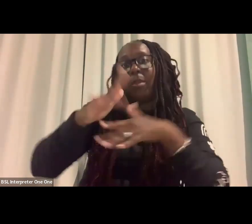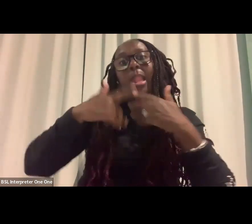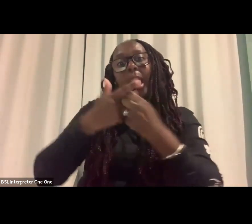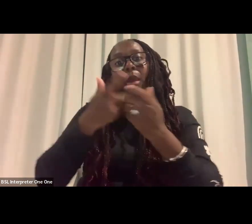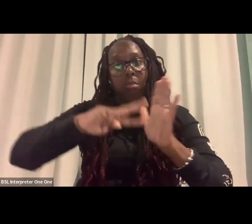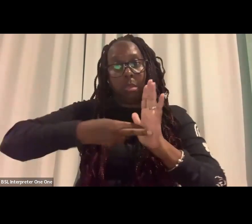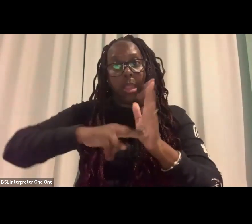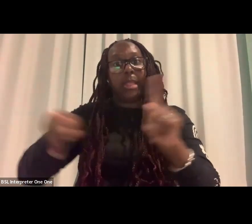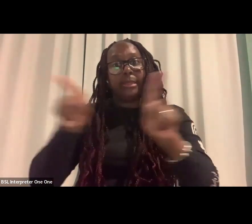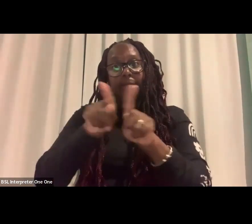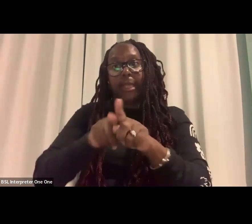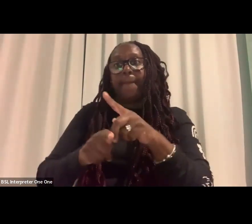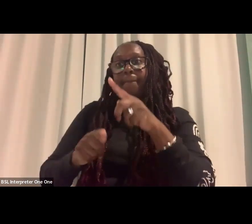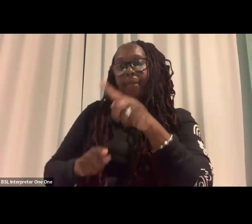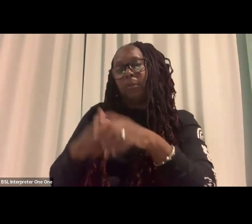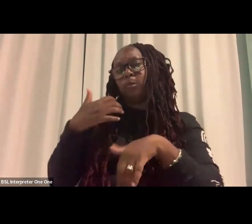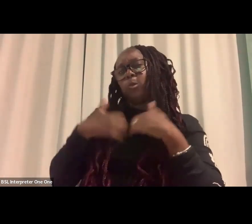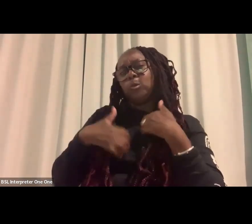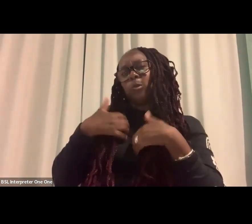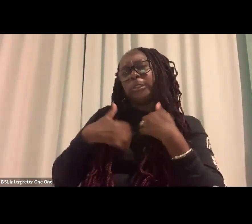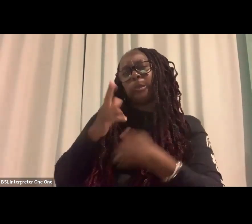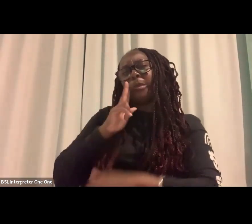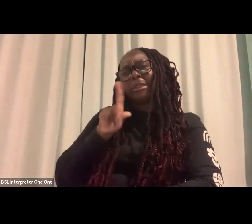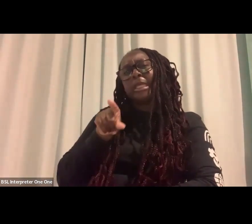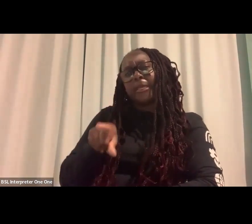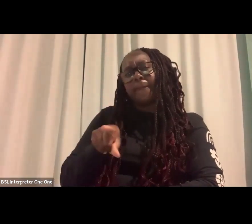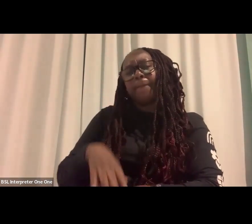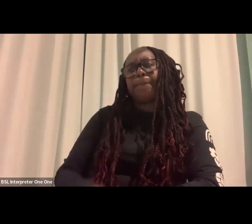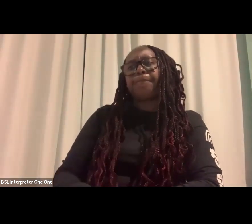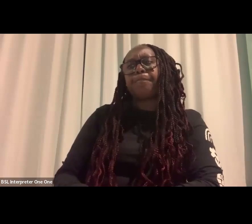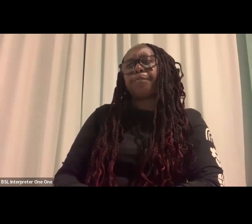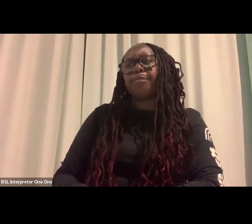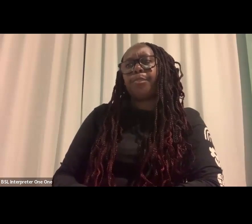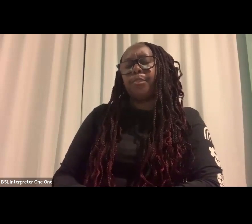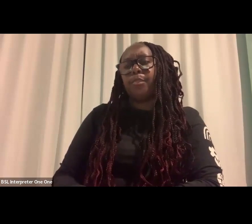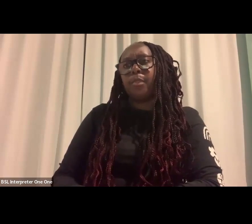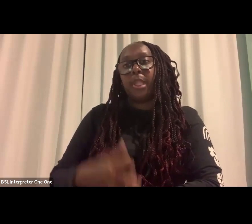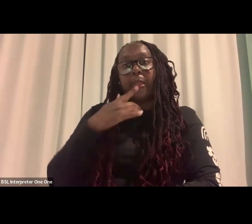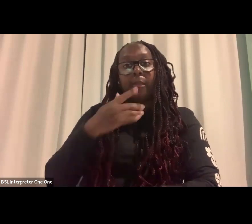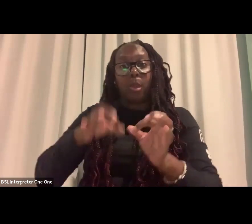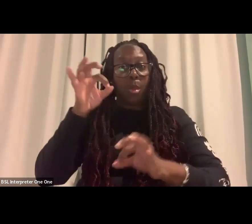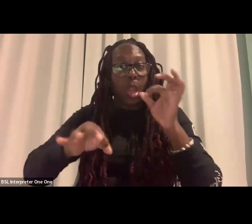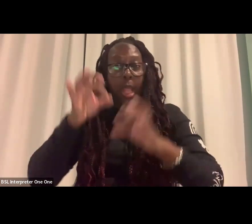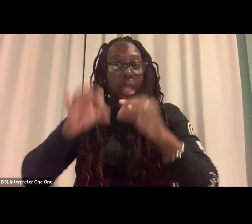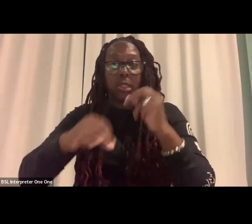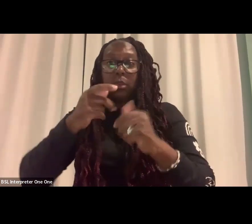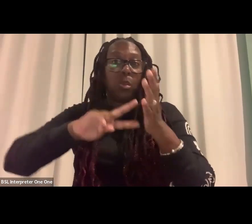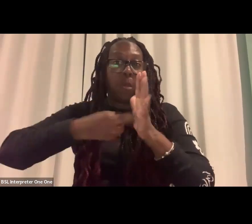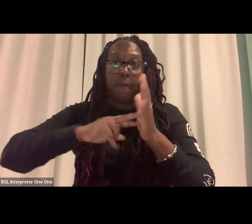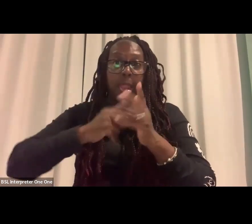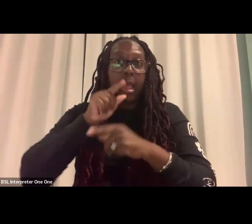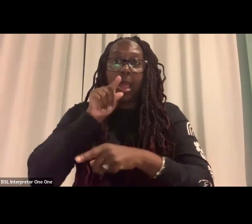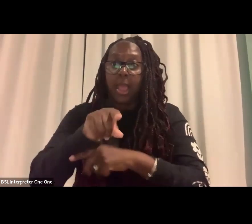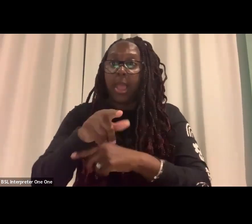which was interesting to see if the political plans and strategies are